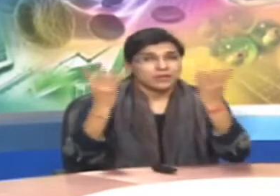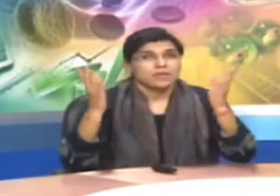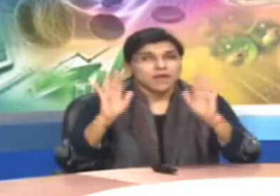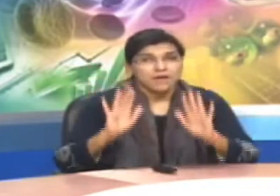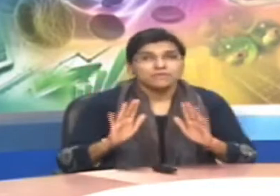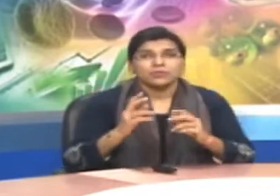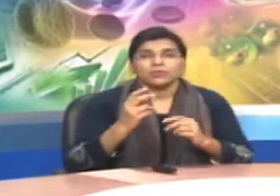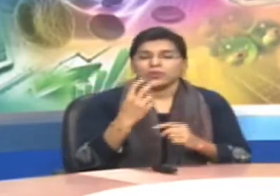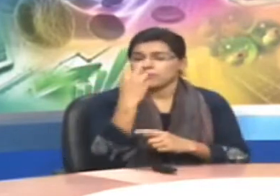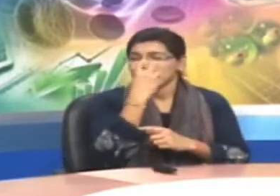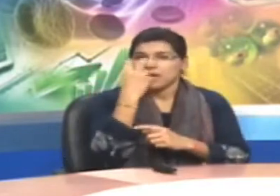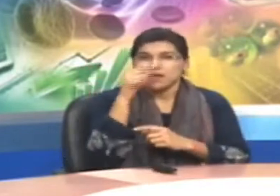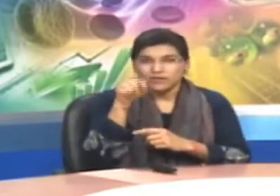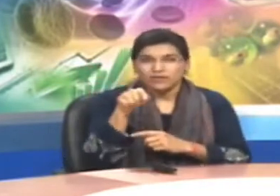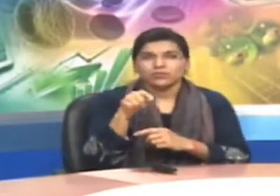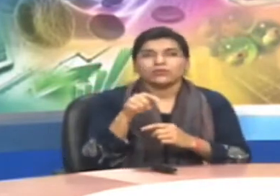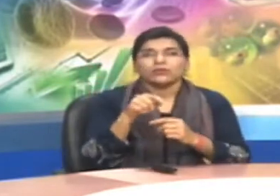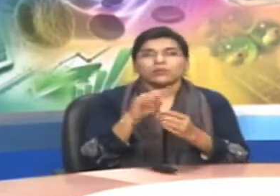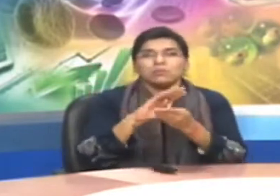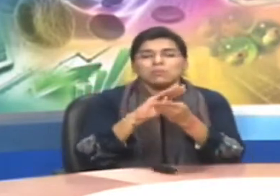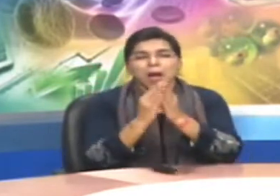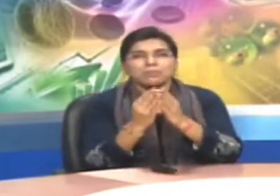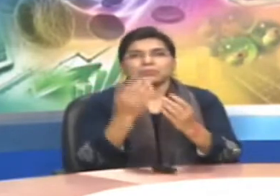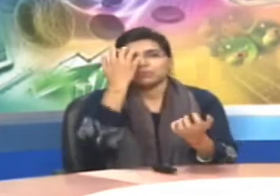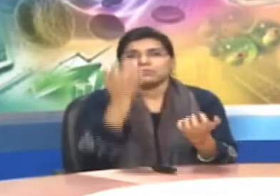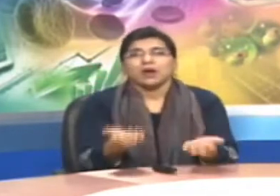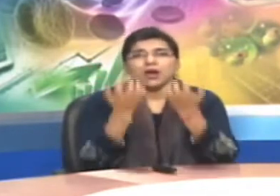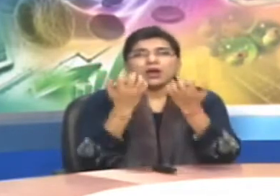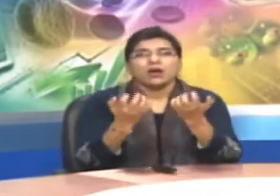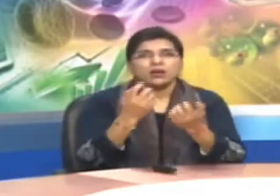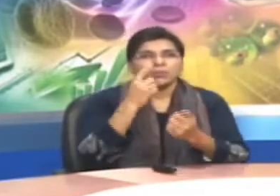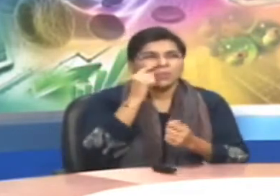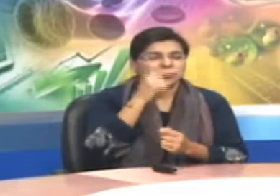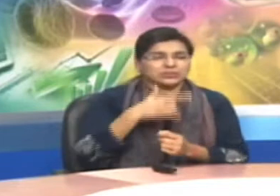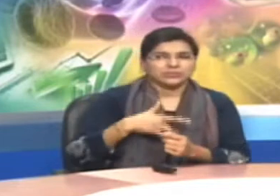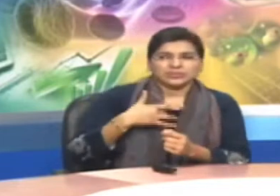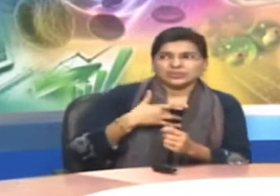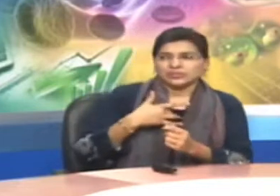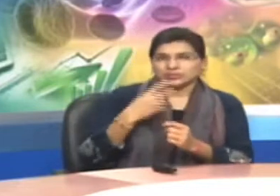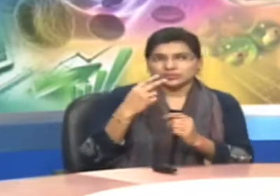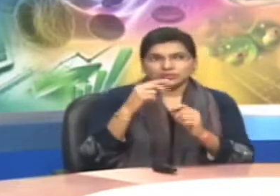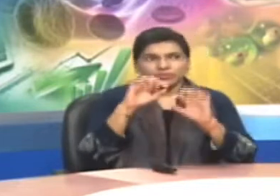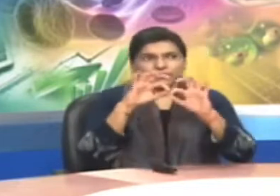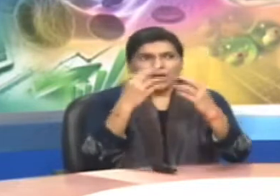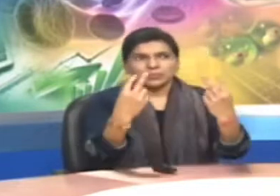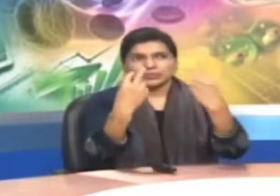was determined to try everything. He read all available